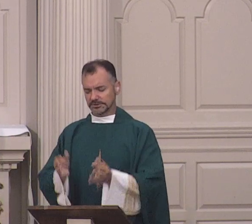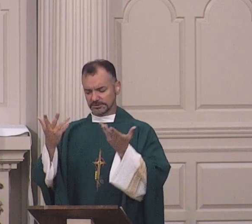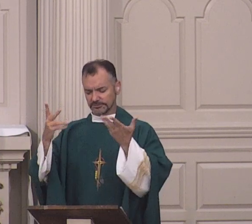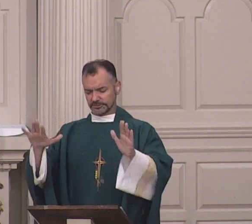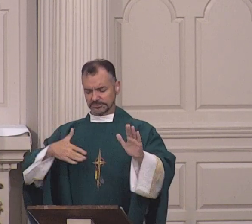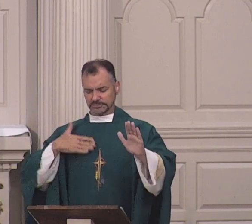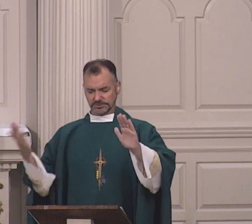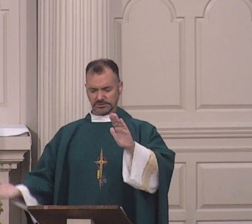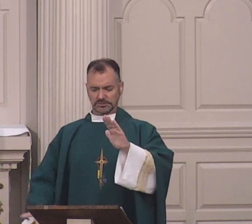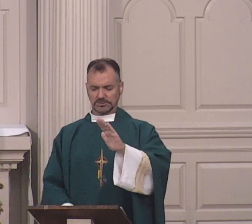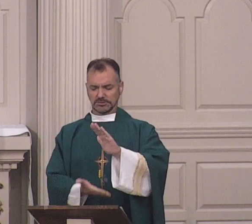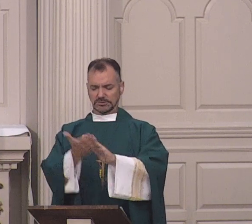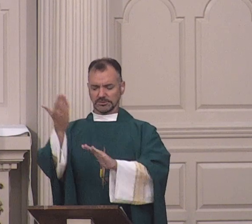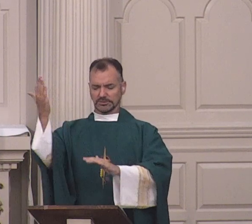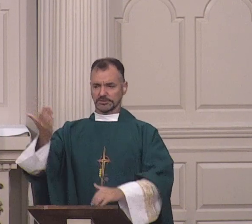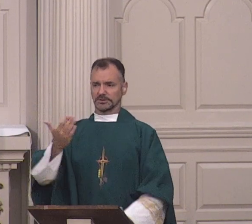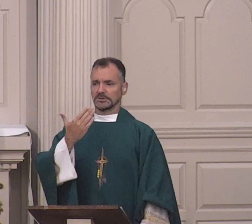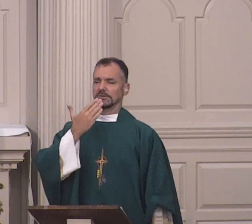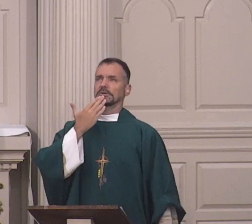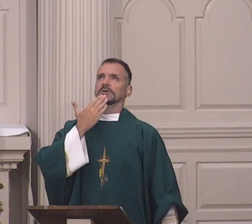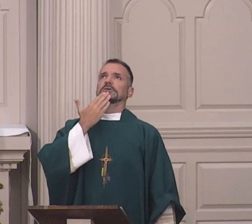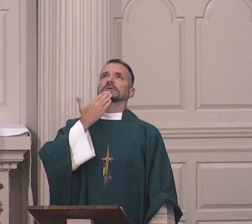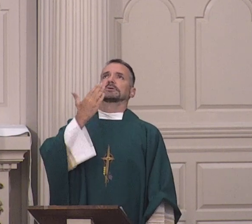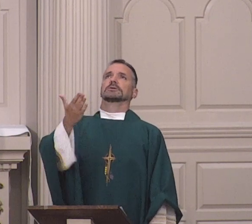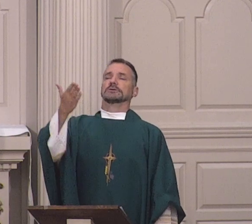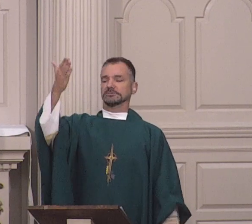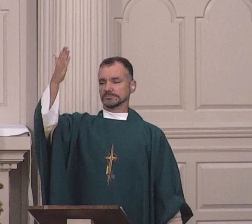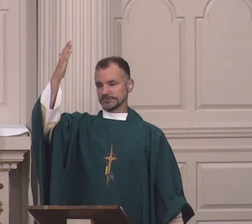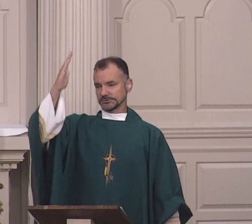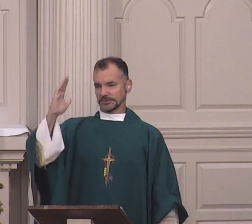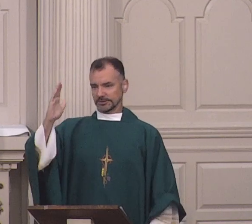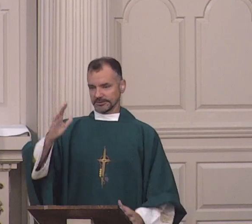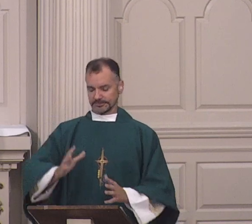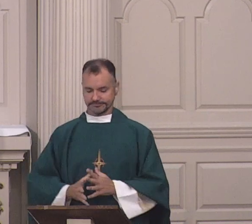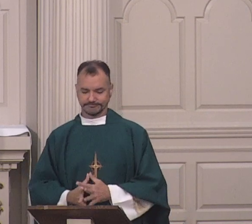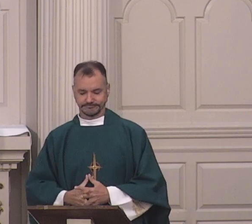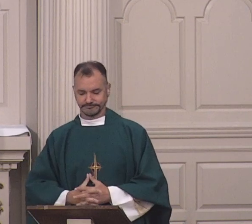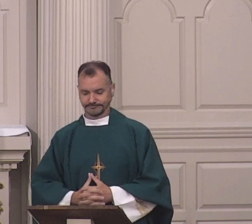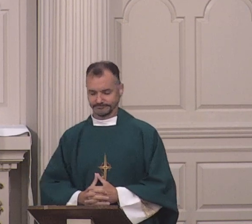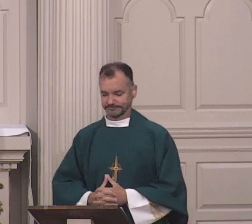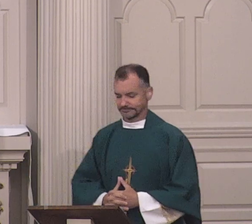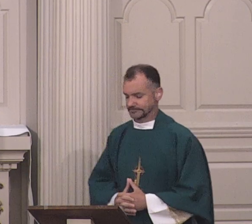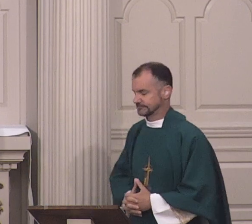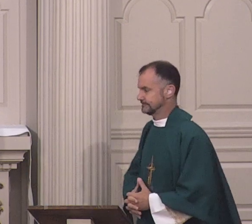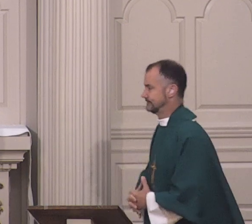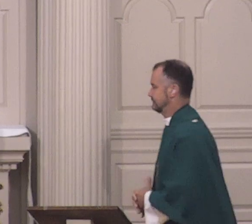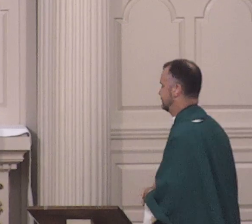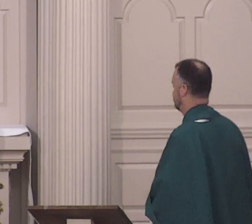Go forth, the Mass is ended. Thanks be to God.